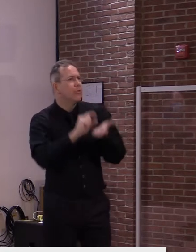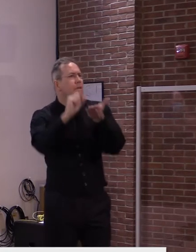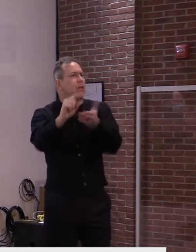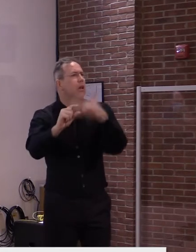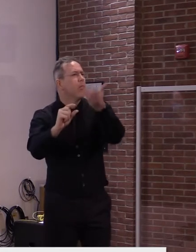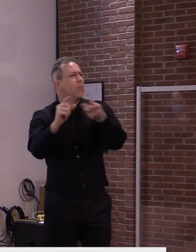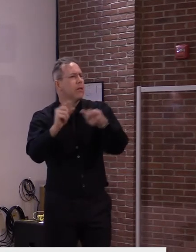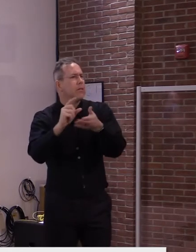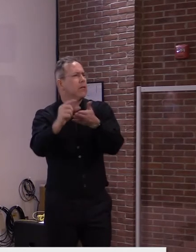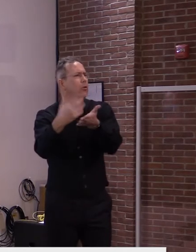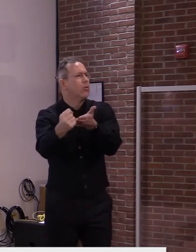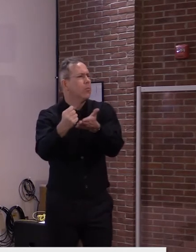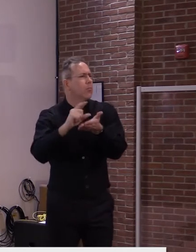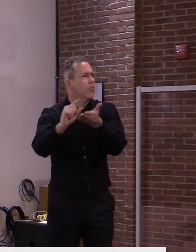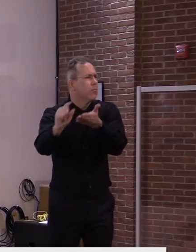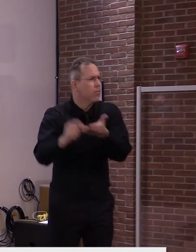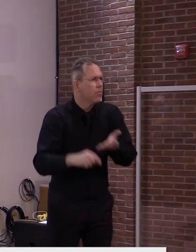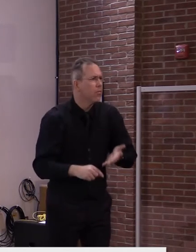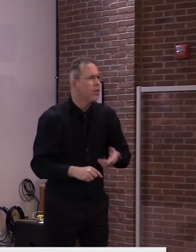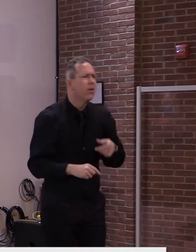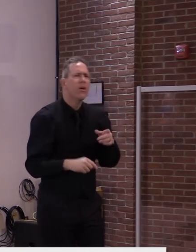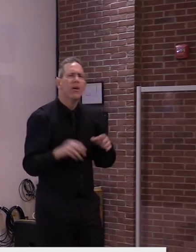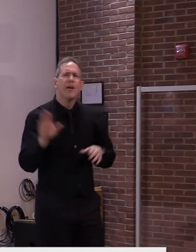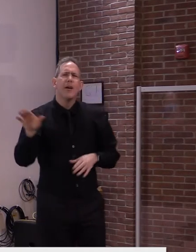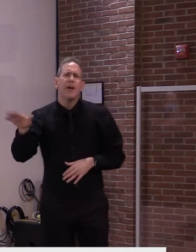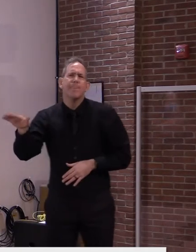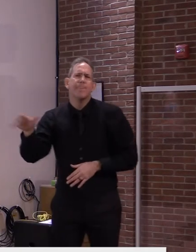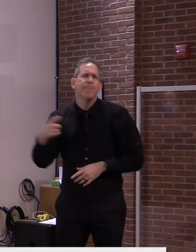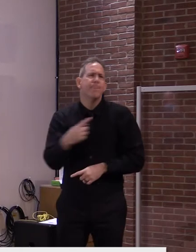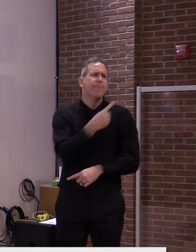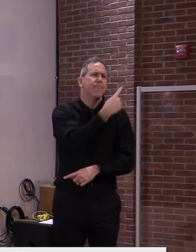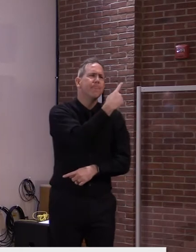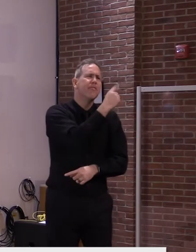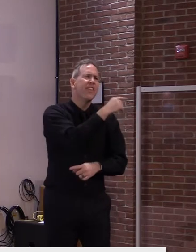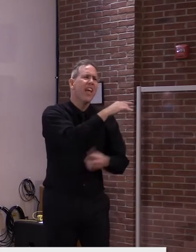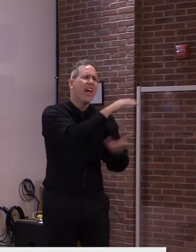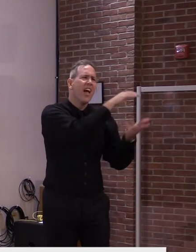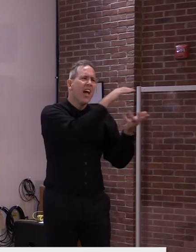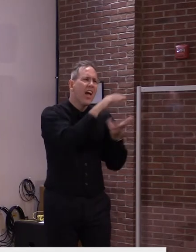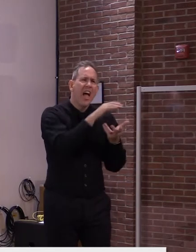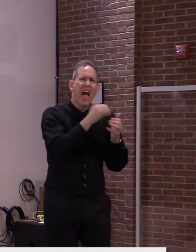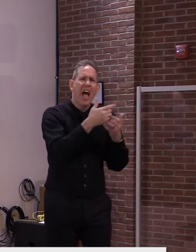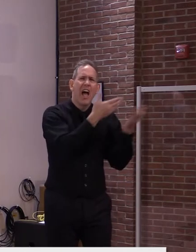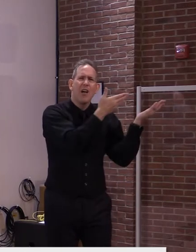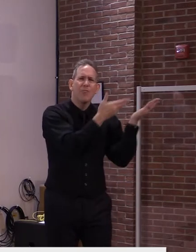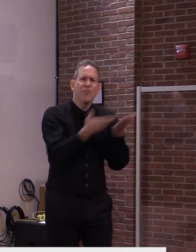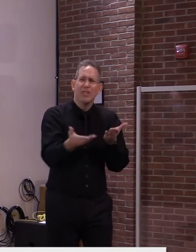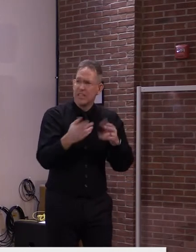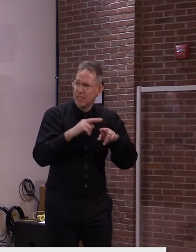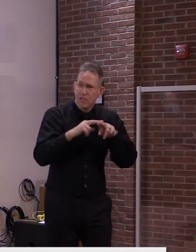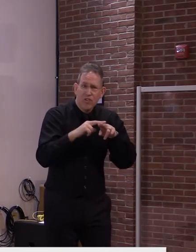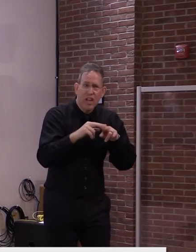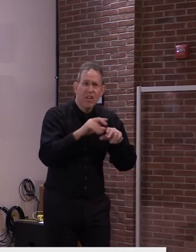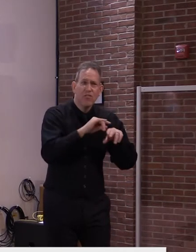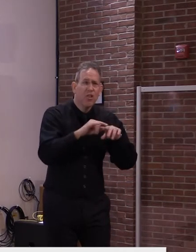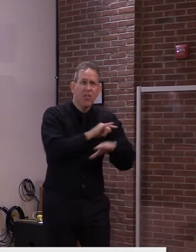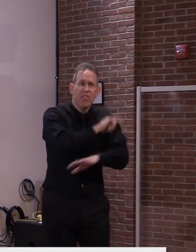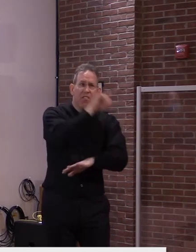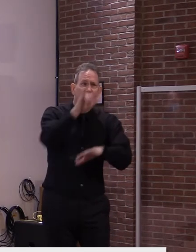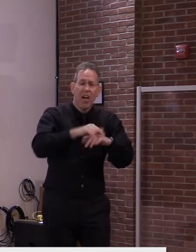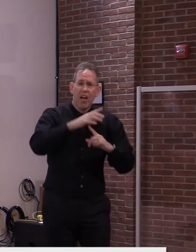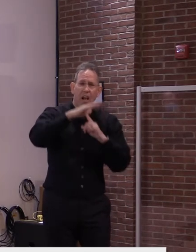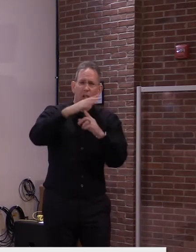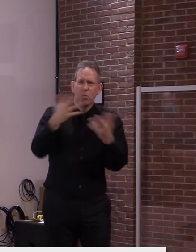is it transported to the various distribution sites? Yeah, the way that it's come in a variety of ways. I think it's